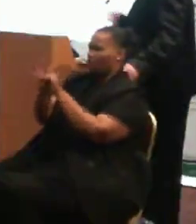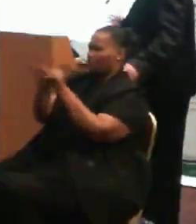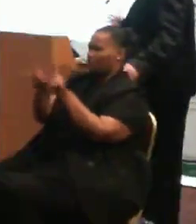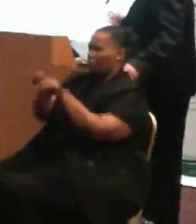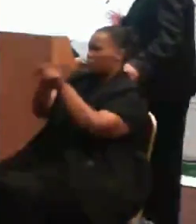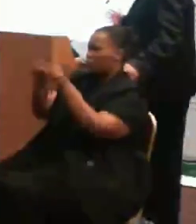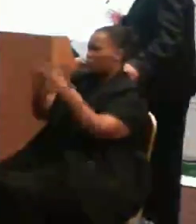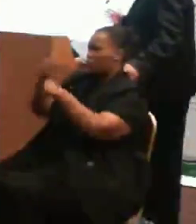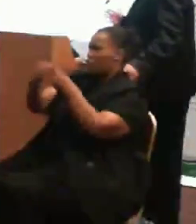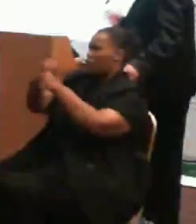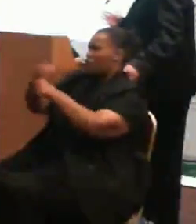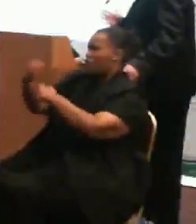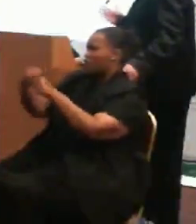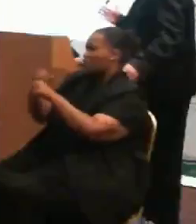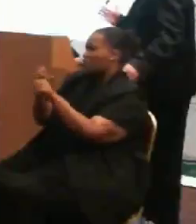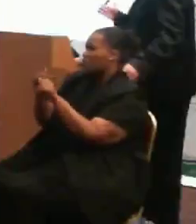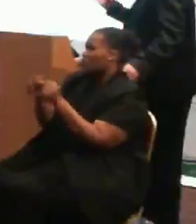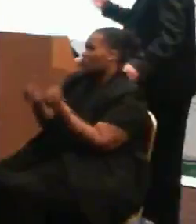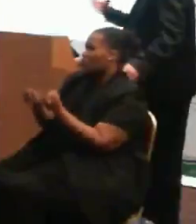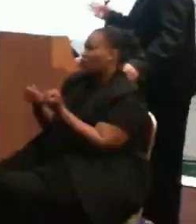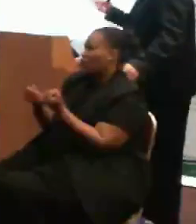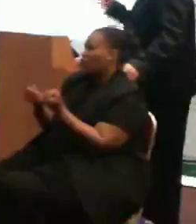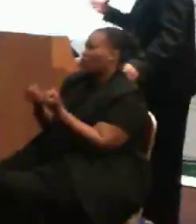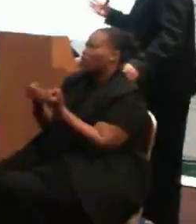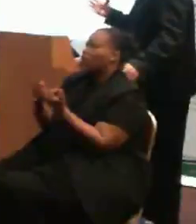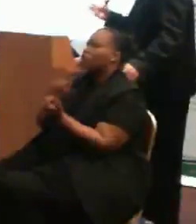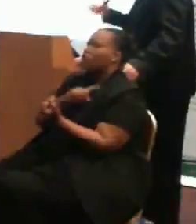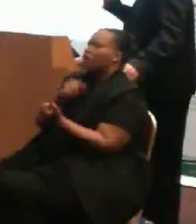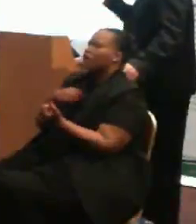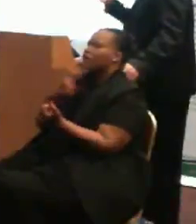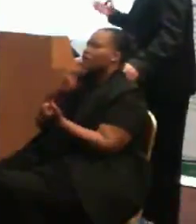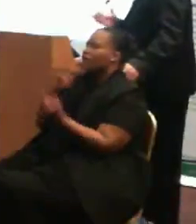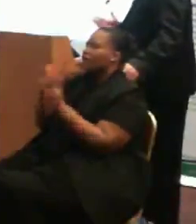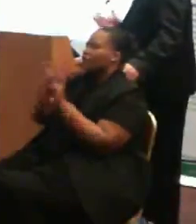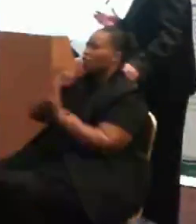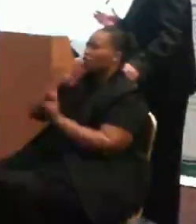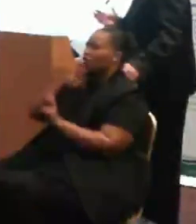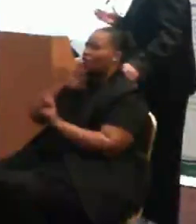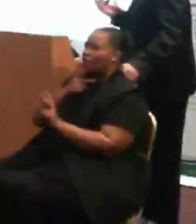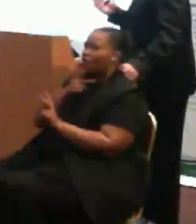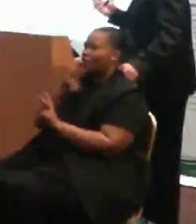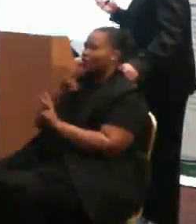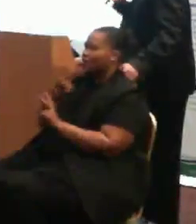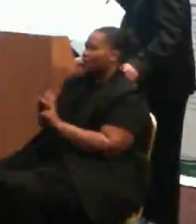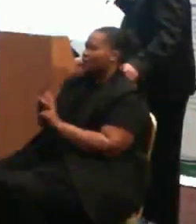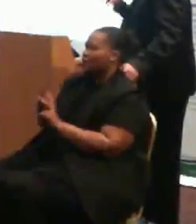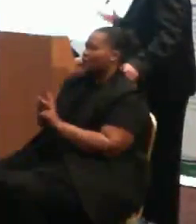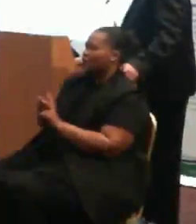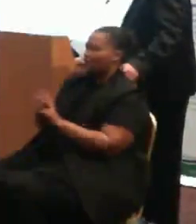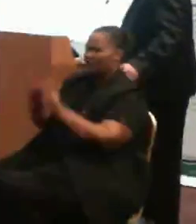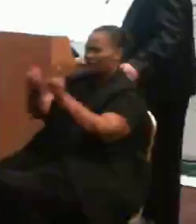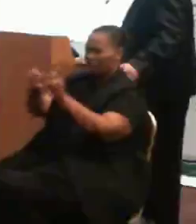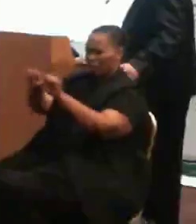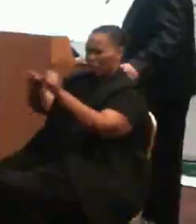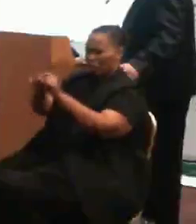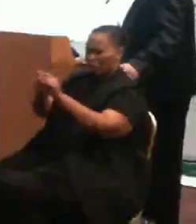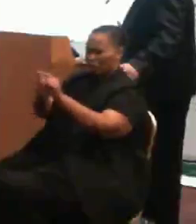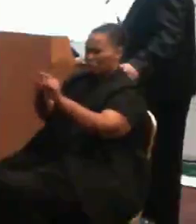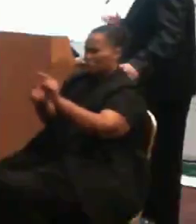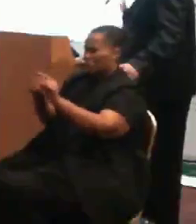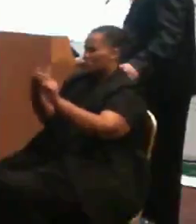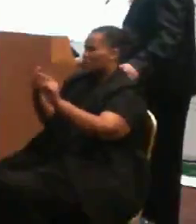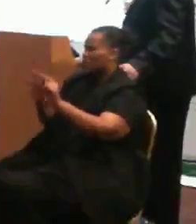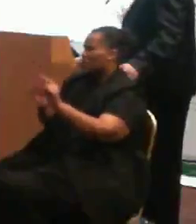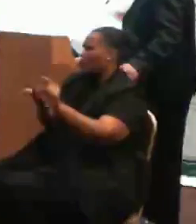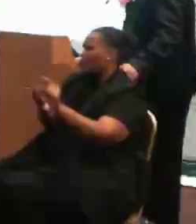have been broken for years. And that's why I talk about the fictitious. Eskom manages to get readings from broken meters that